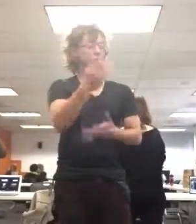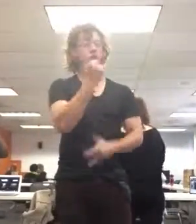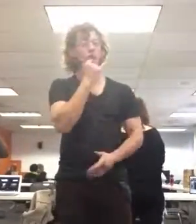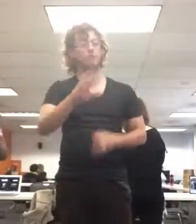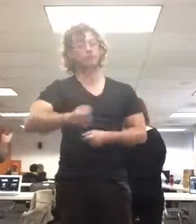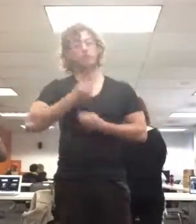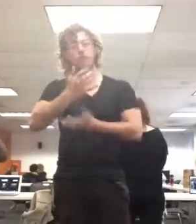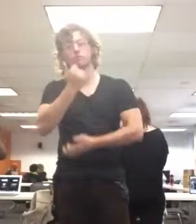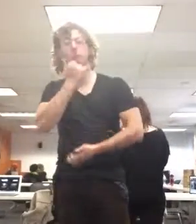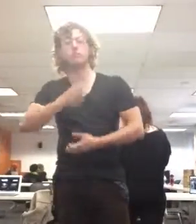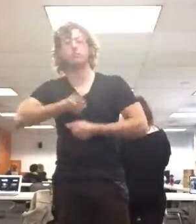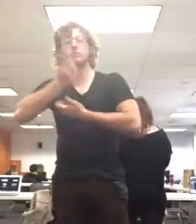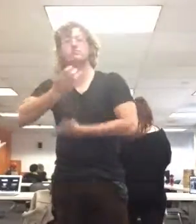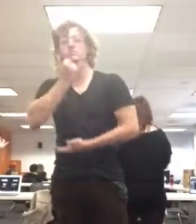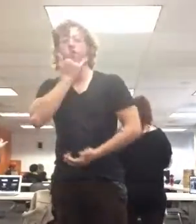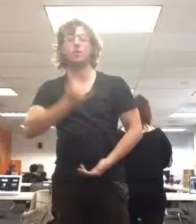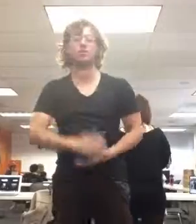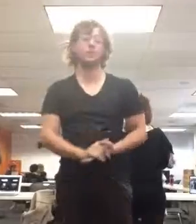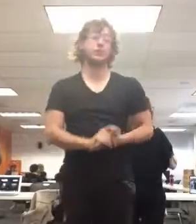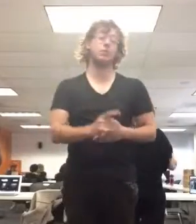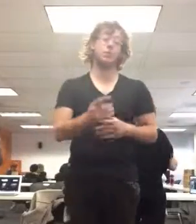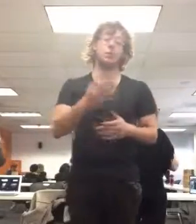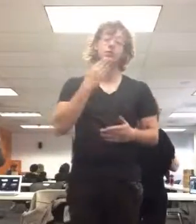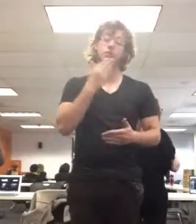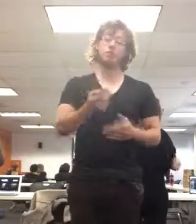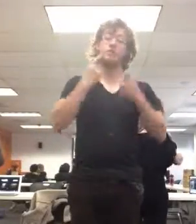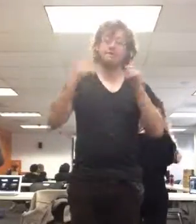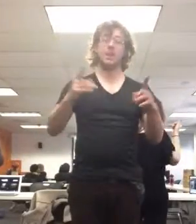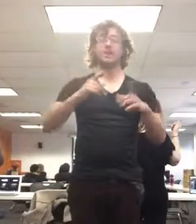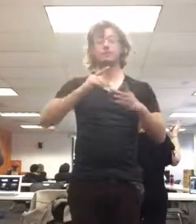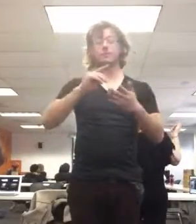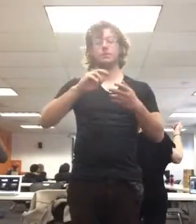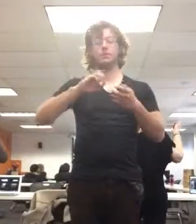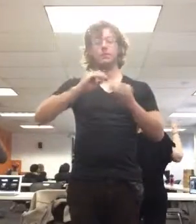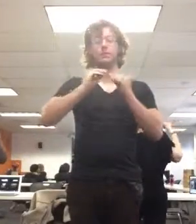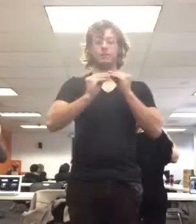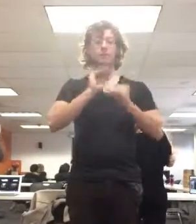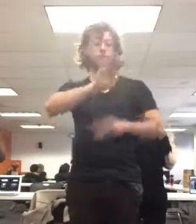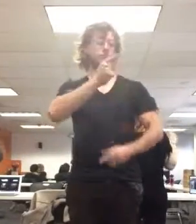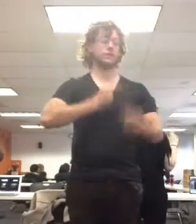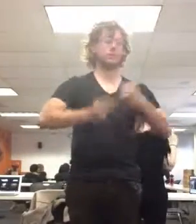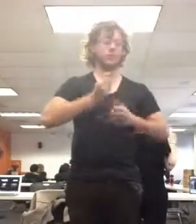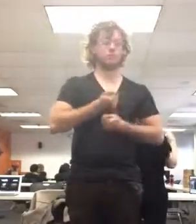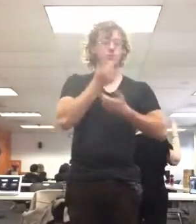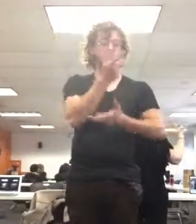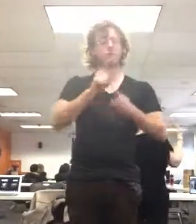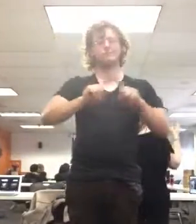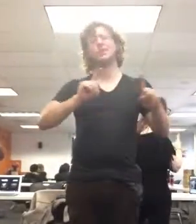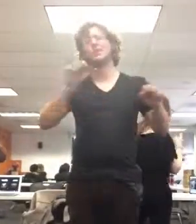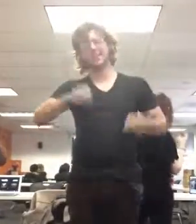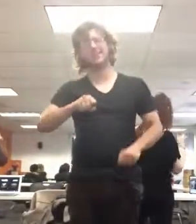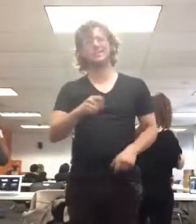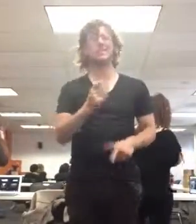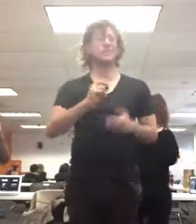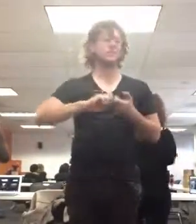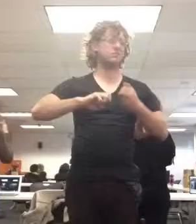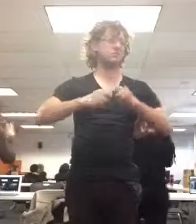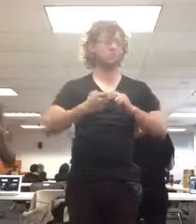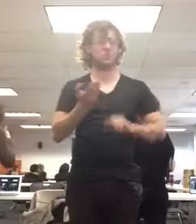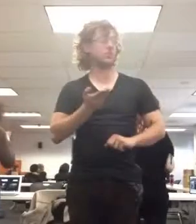But better to finally get corrected on it than to never get corrected on it, right? But it's a struggle that we have here because it's all